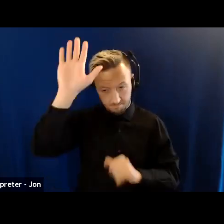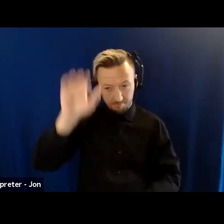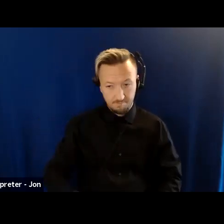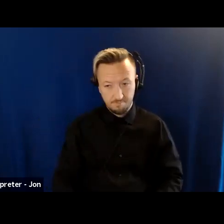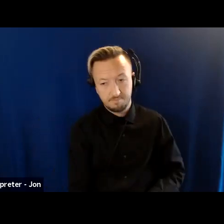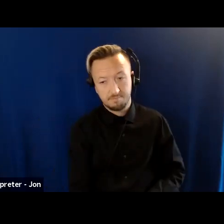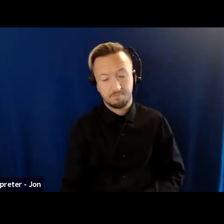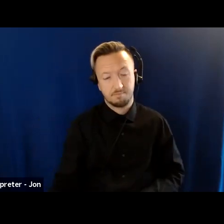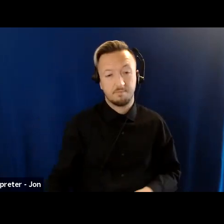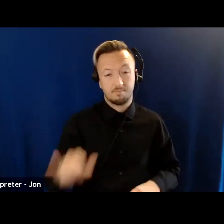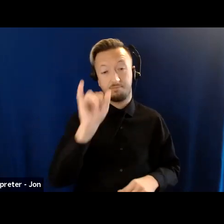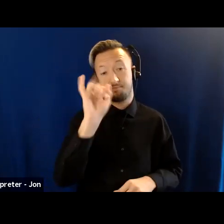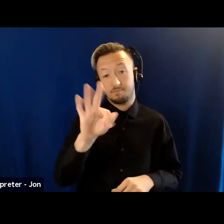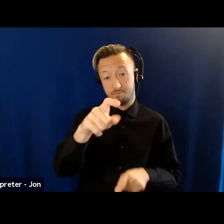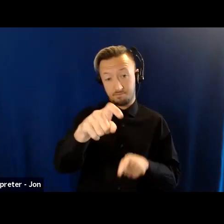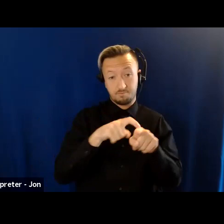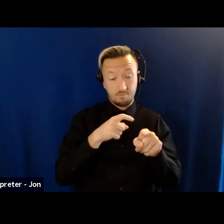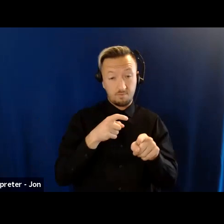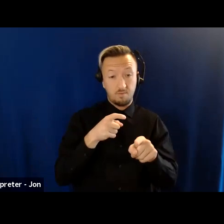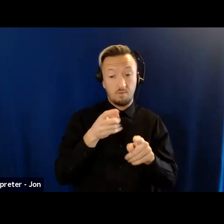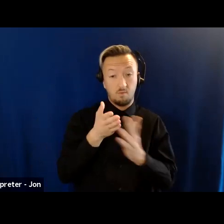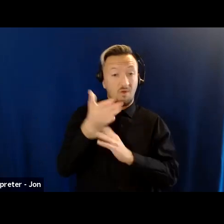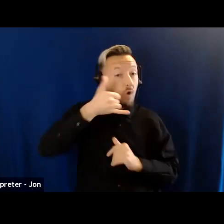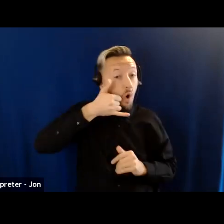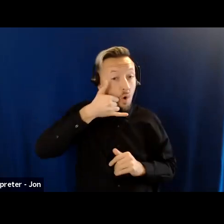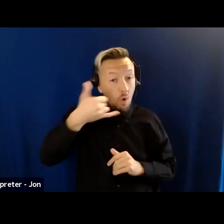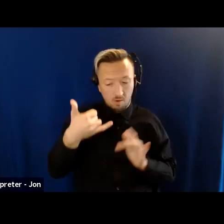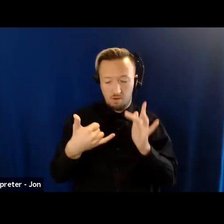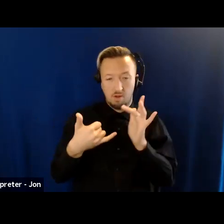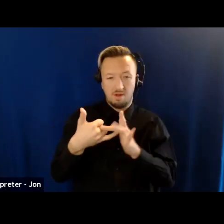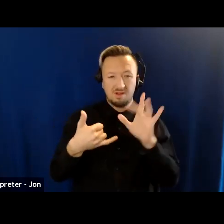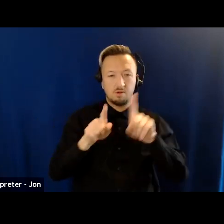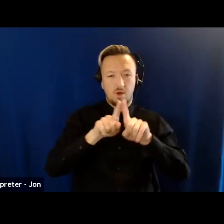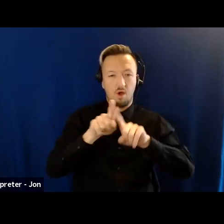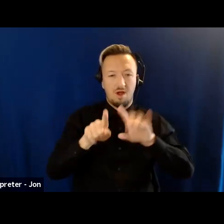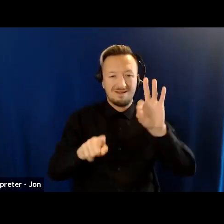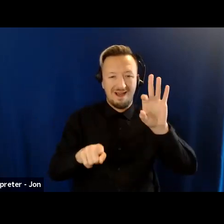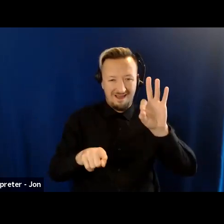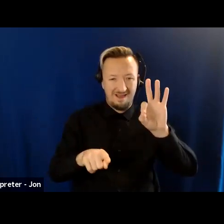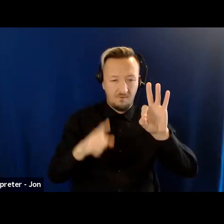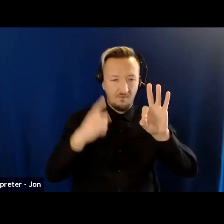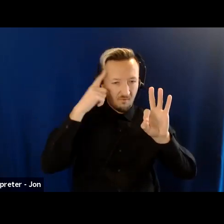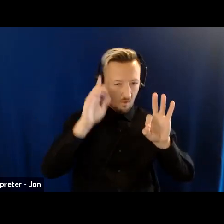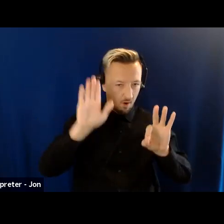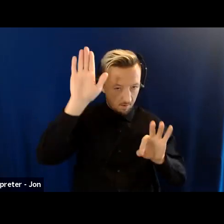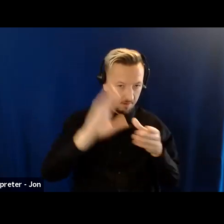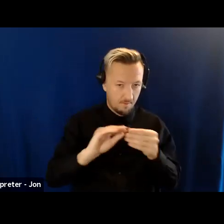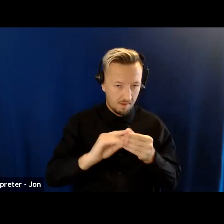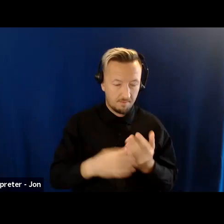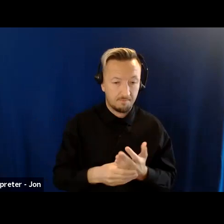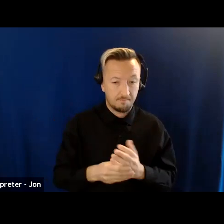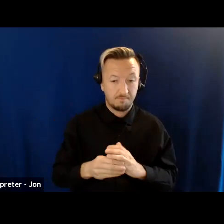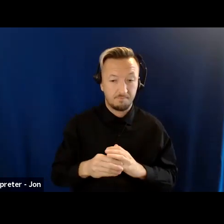today, we ask that you press *9 on your keypad to raise your hand. We will then unmute you. Remember, if you